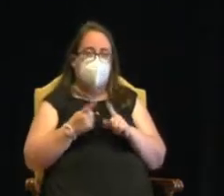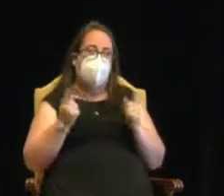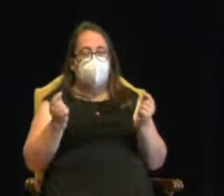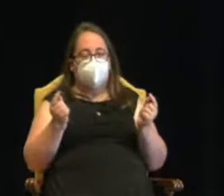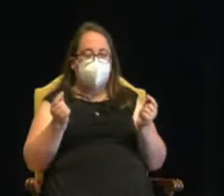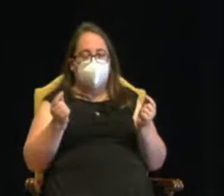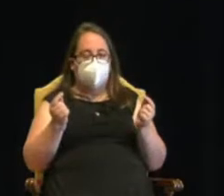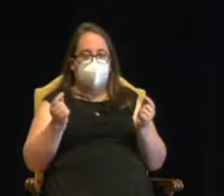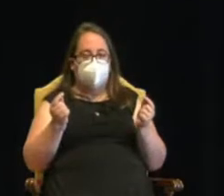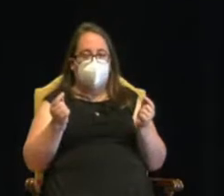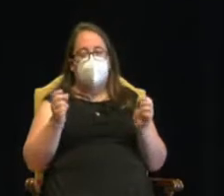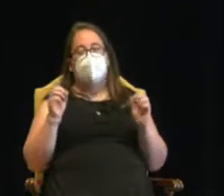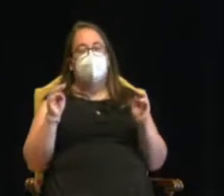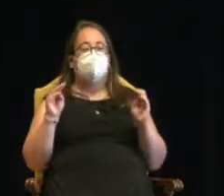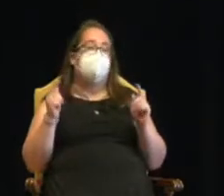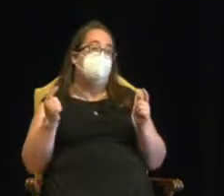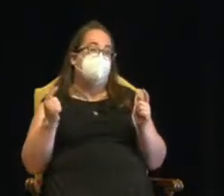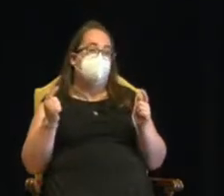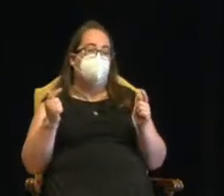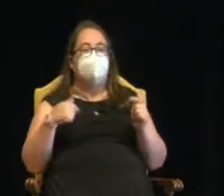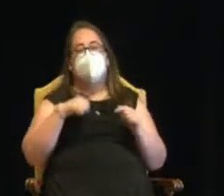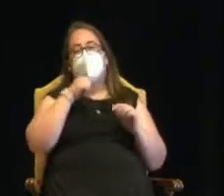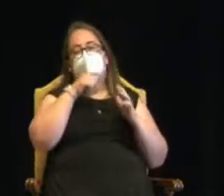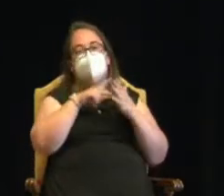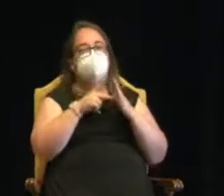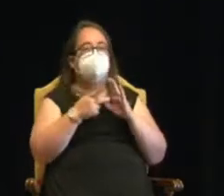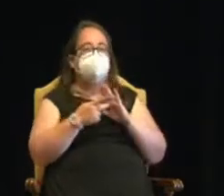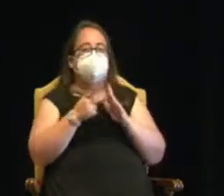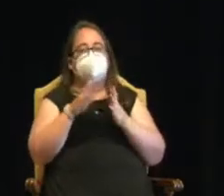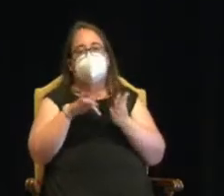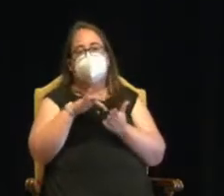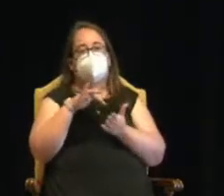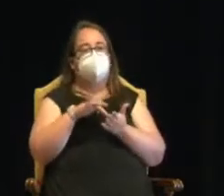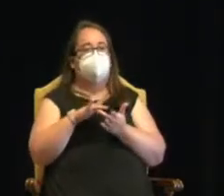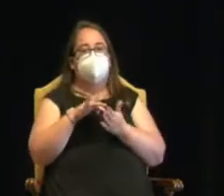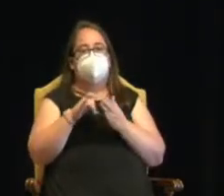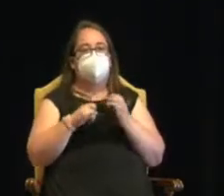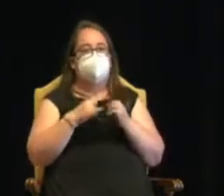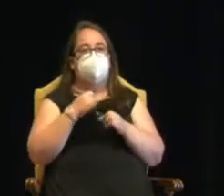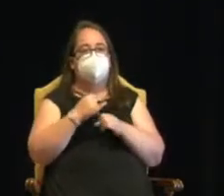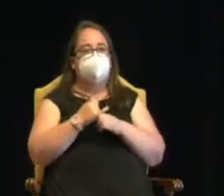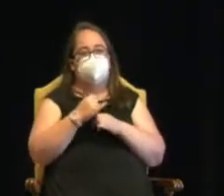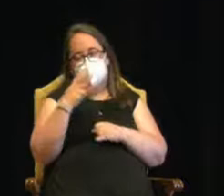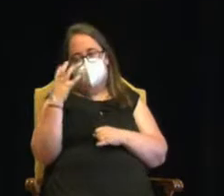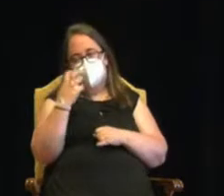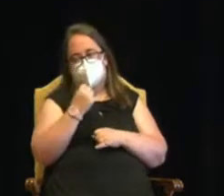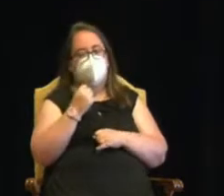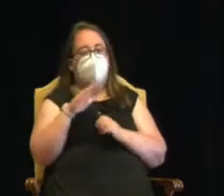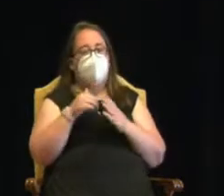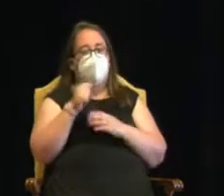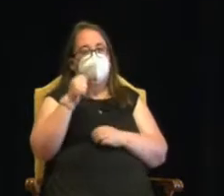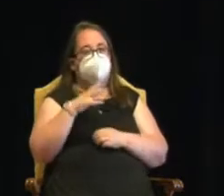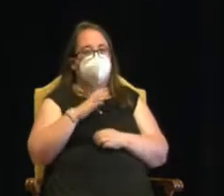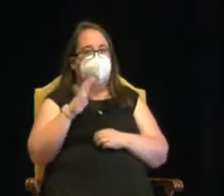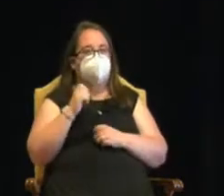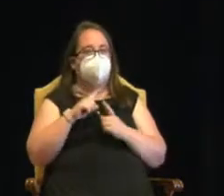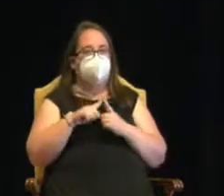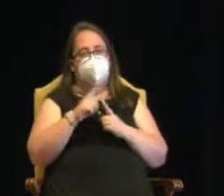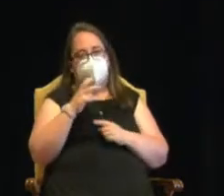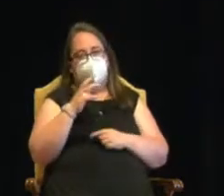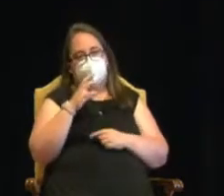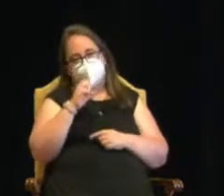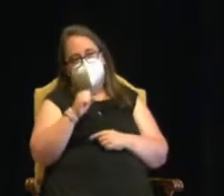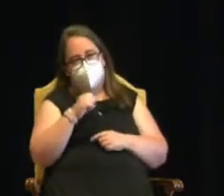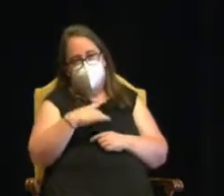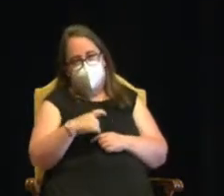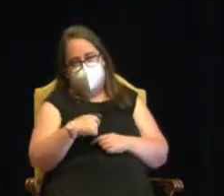do? Oh my God, I did not mean to be at the center of this international intrigue, and all these men really seem to be into me. I don't know.